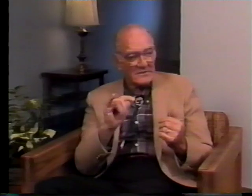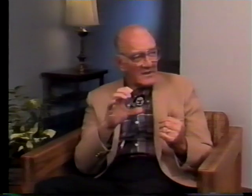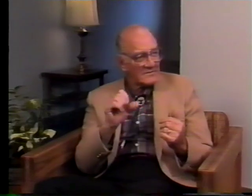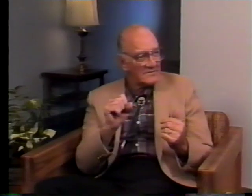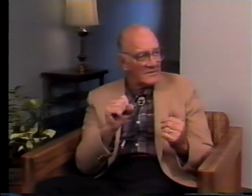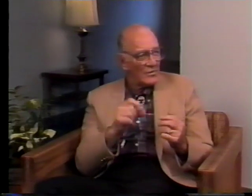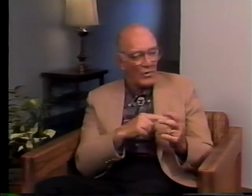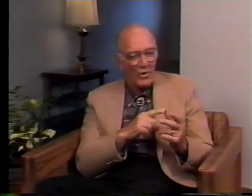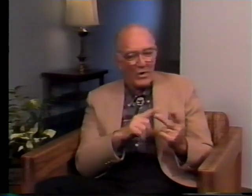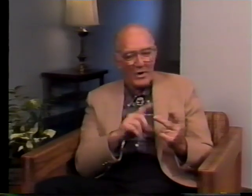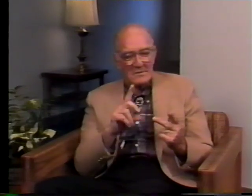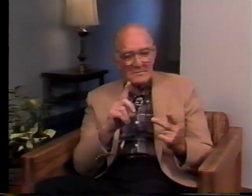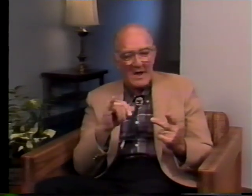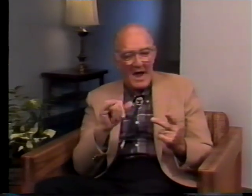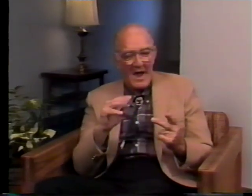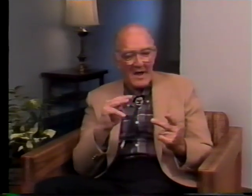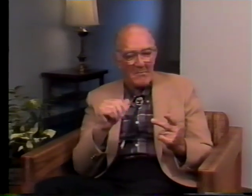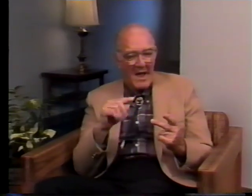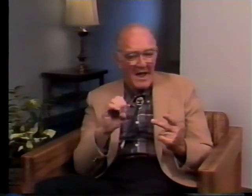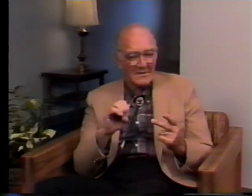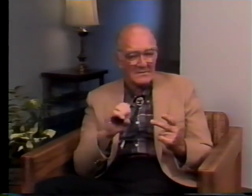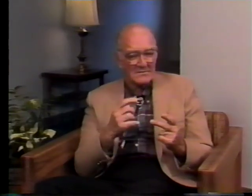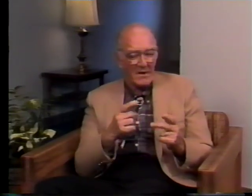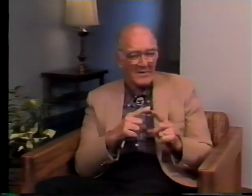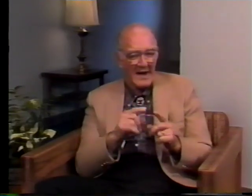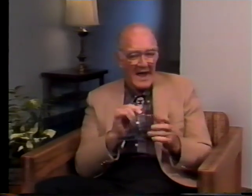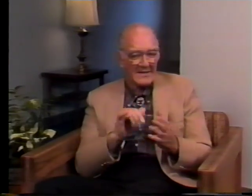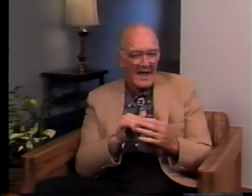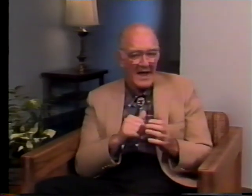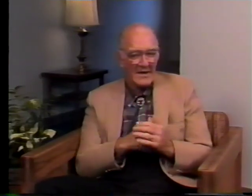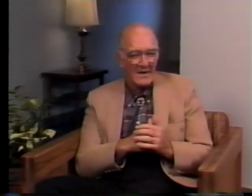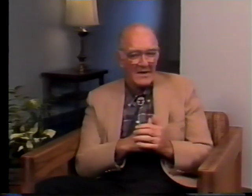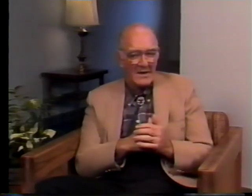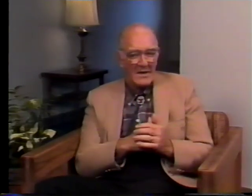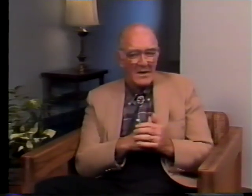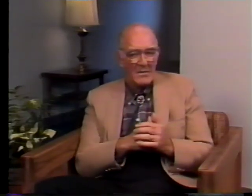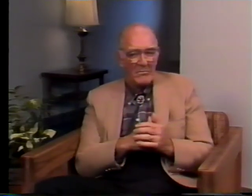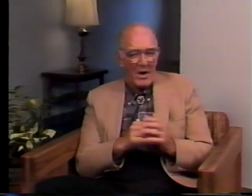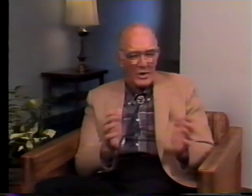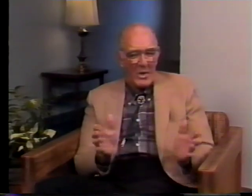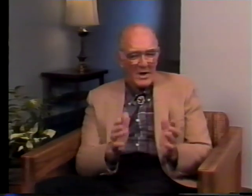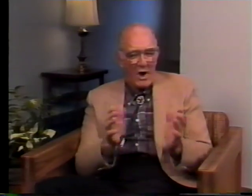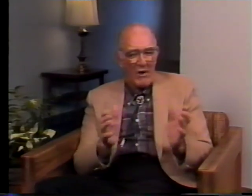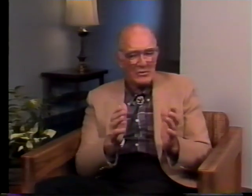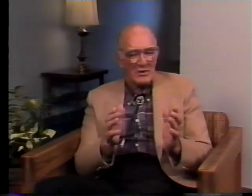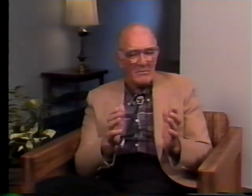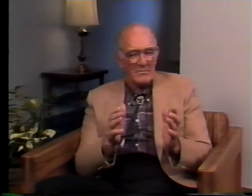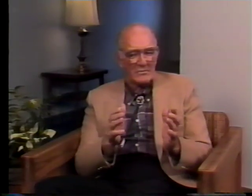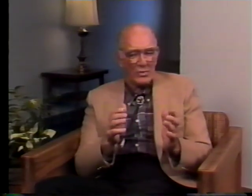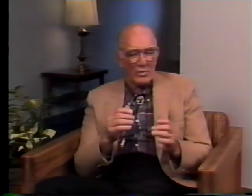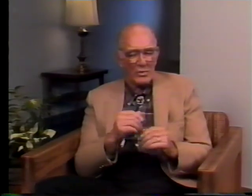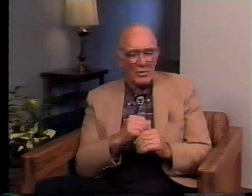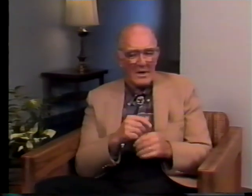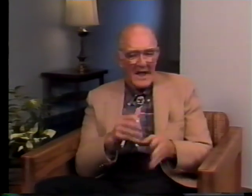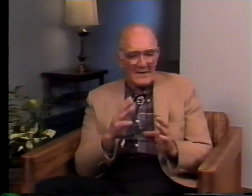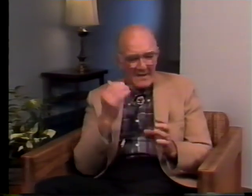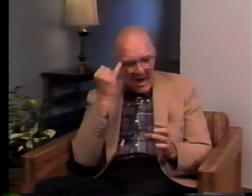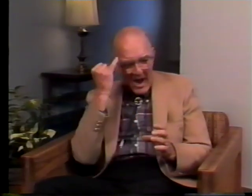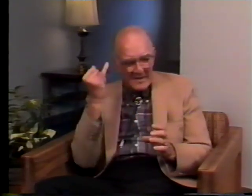acrostics, or diamonds, something like that. But you encourage them to let